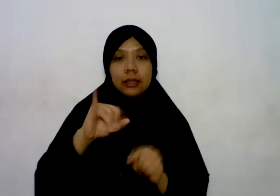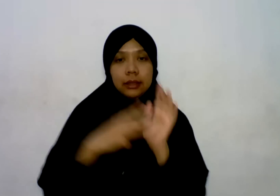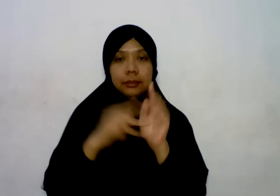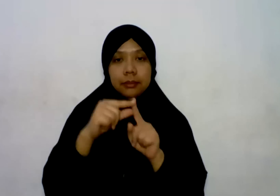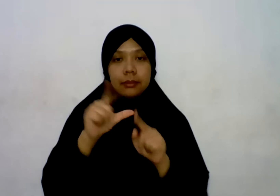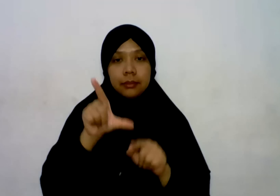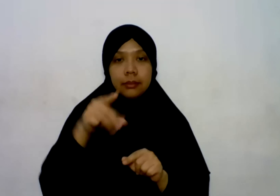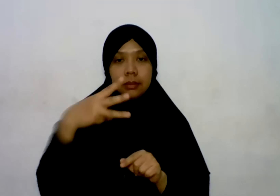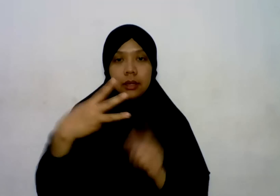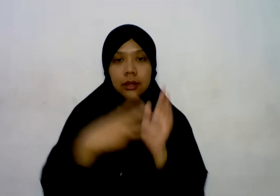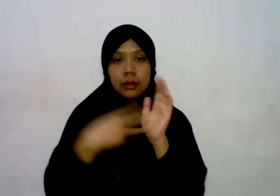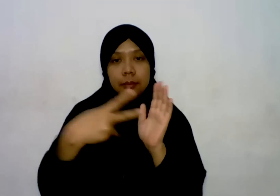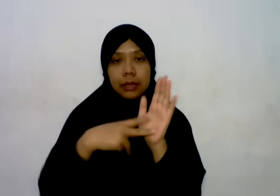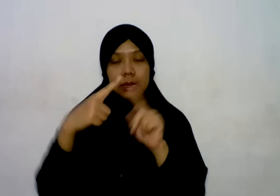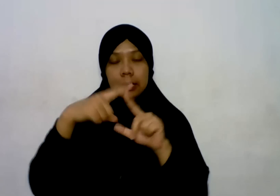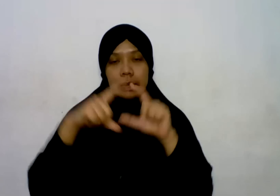example, firms who